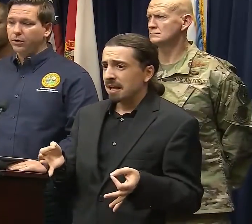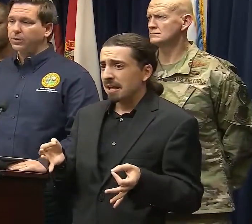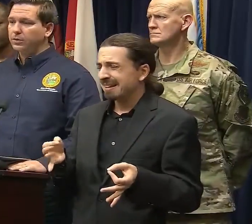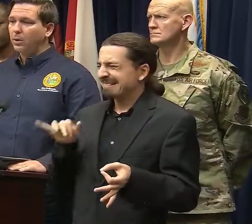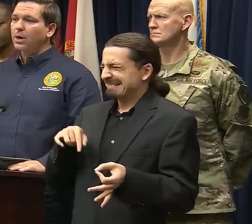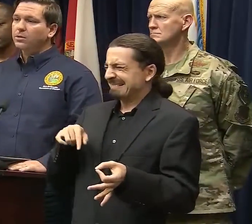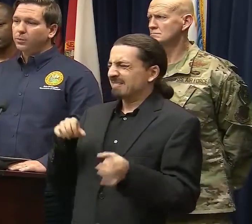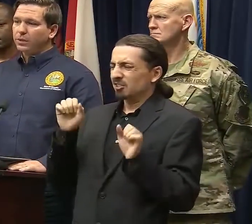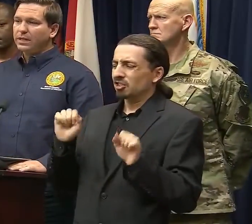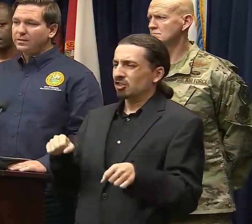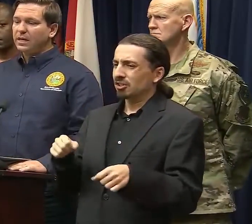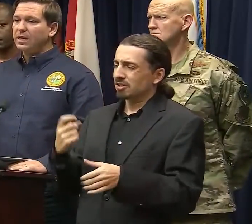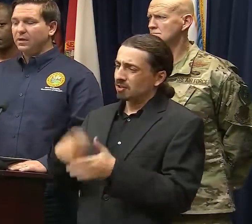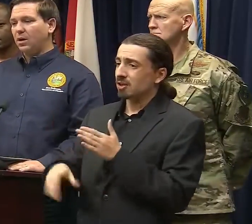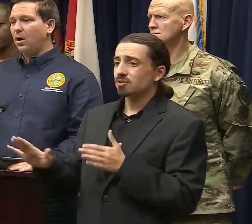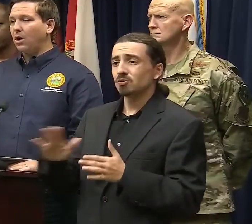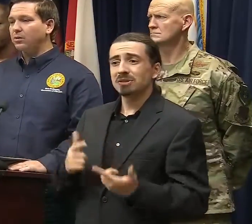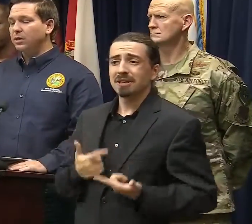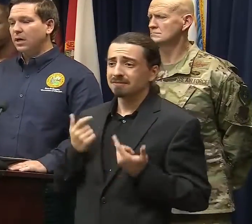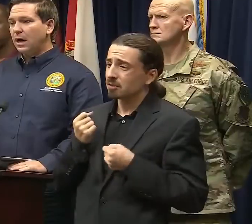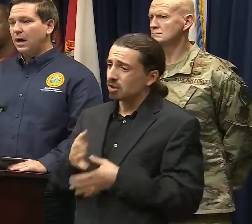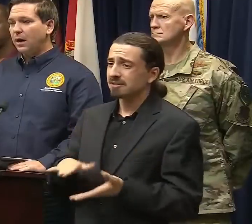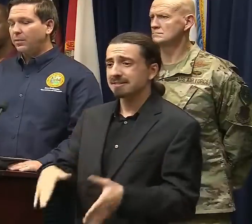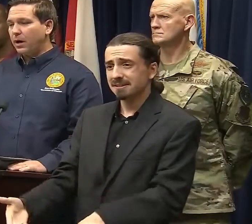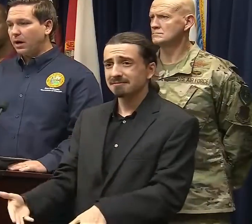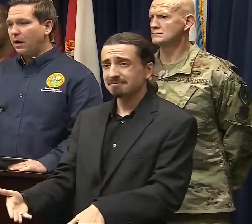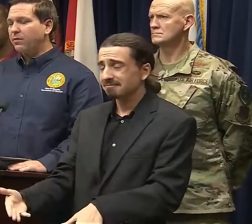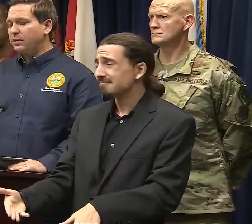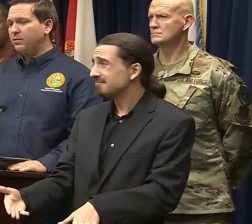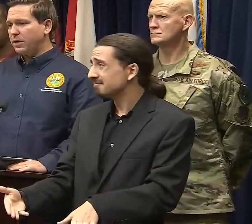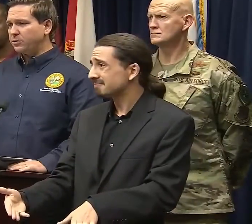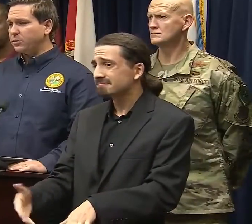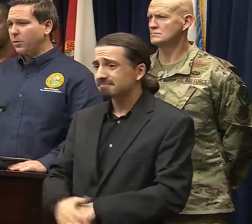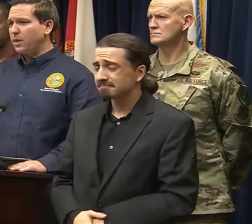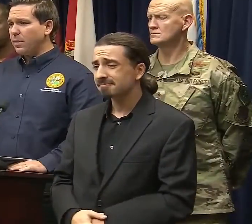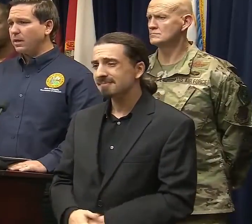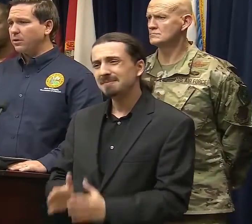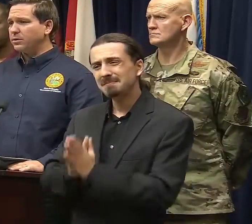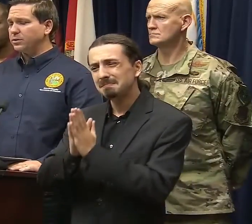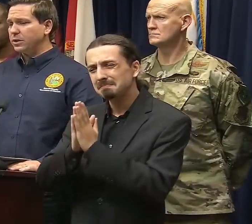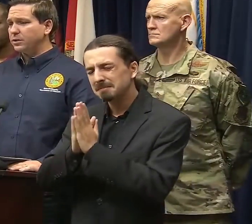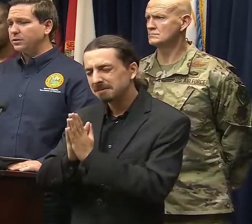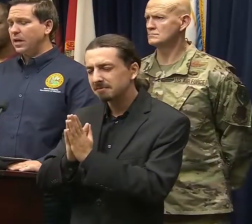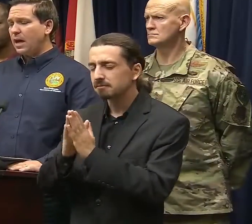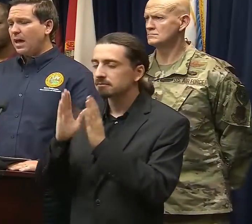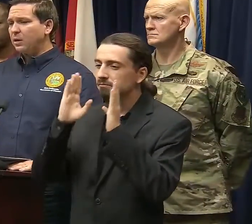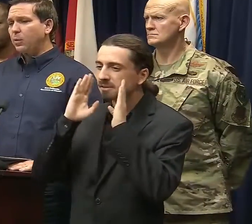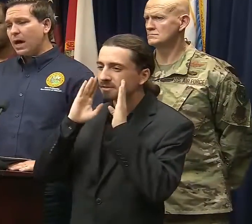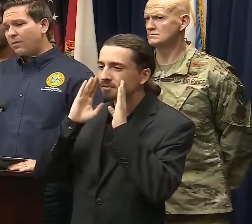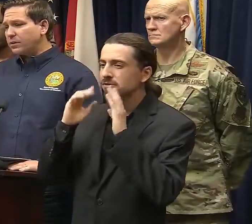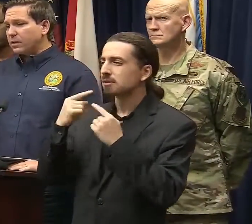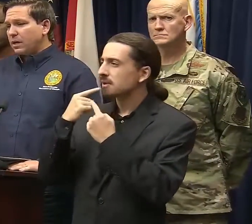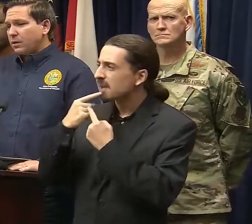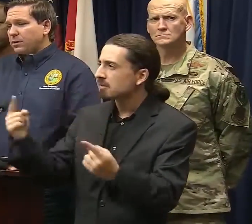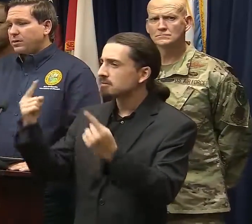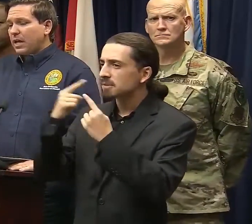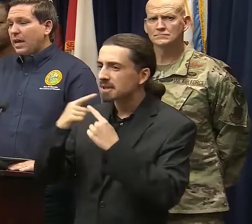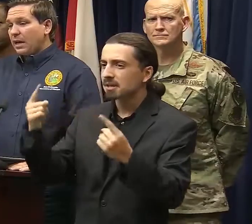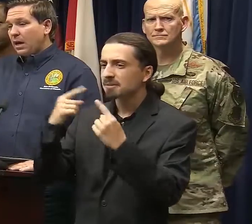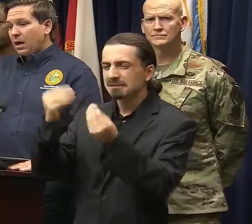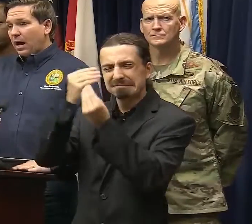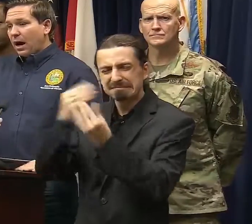not worth doing. So please heed the calls of these officials when they make those decisions. And we obviously,